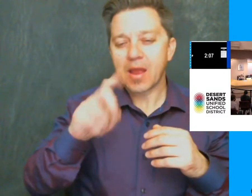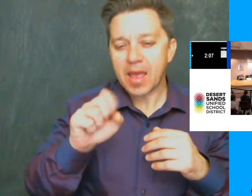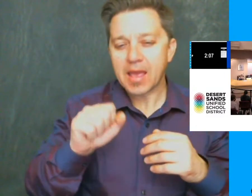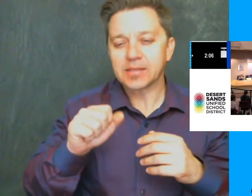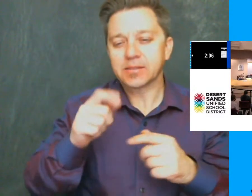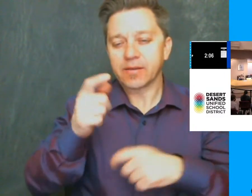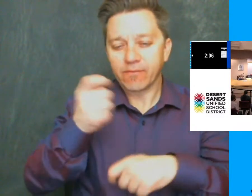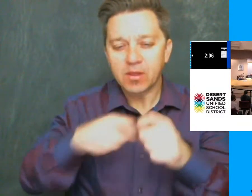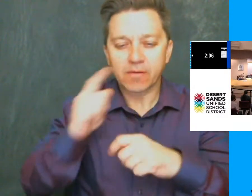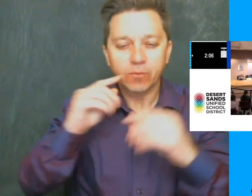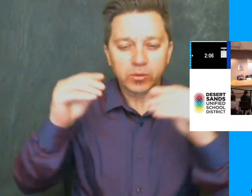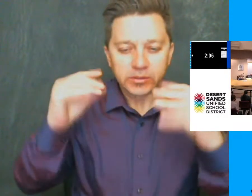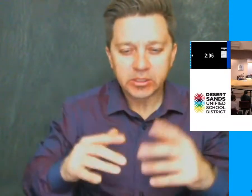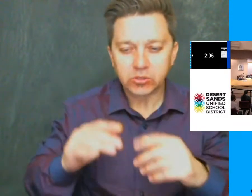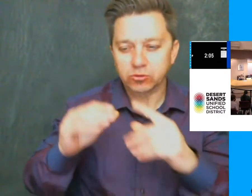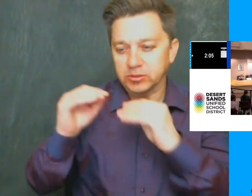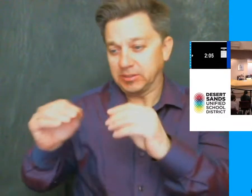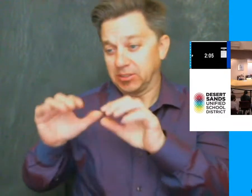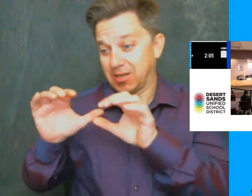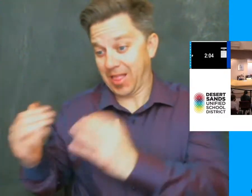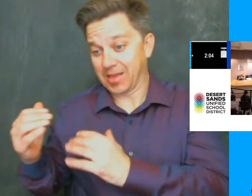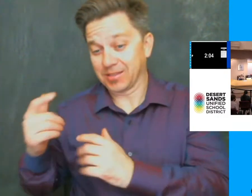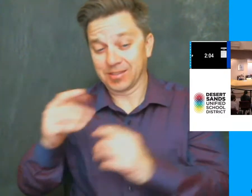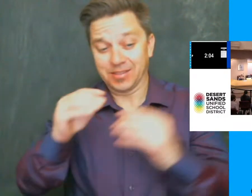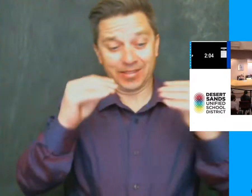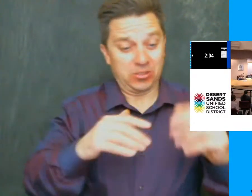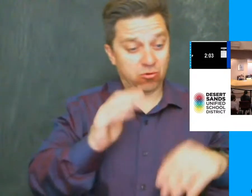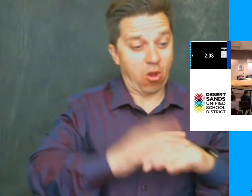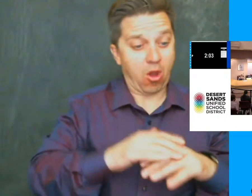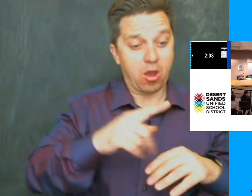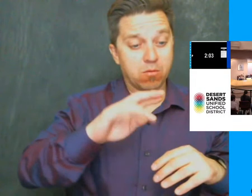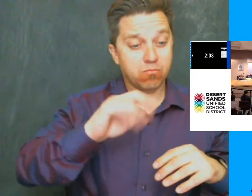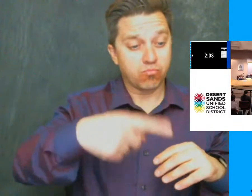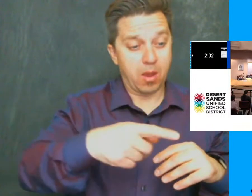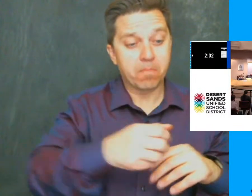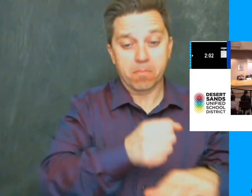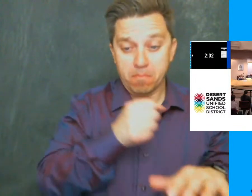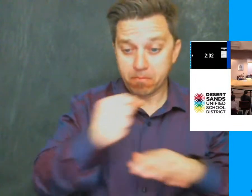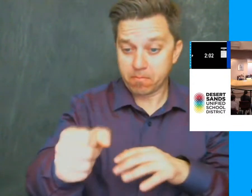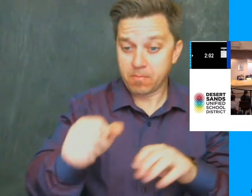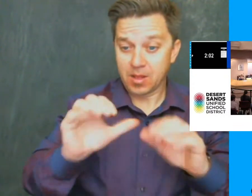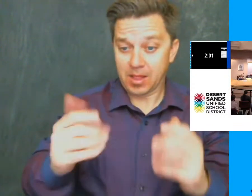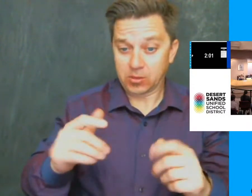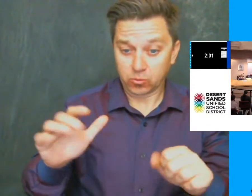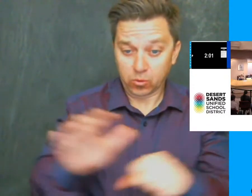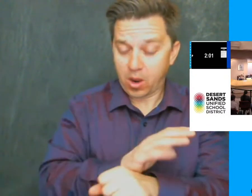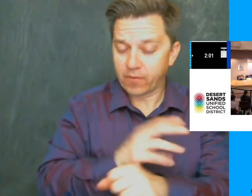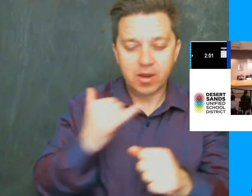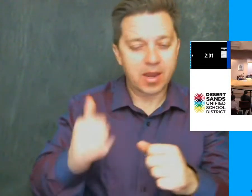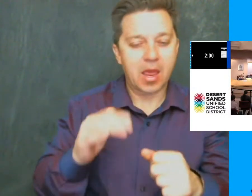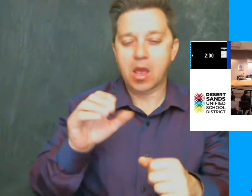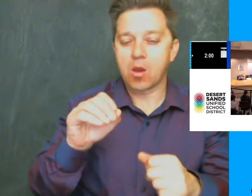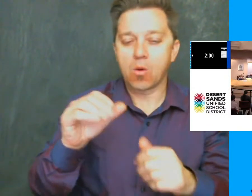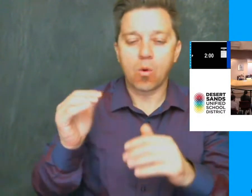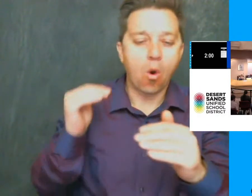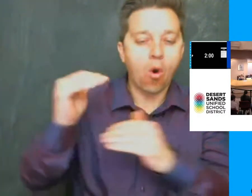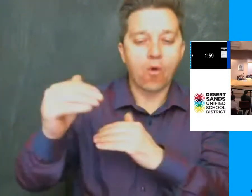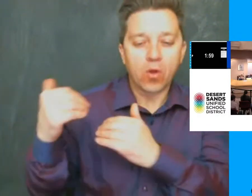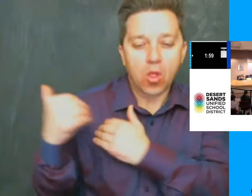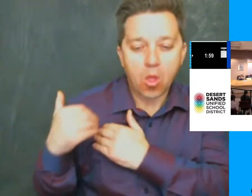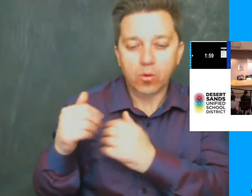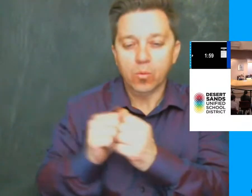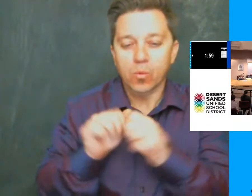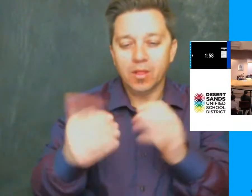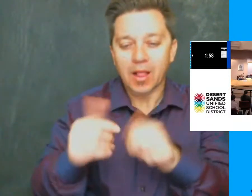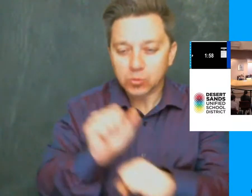classes, because the teacher that was on prep that's sent to the class to cover is now overloaded with classwork and is going ahead